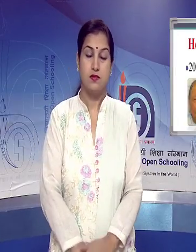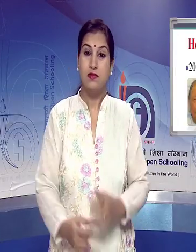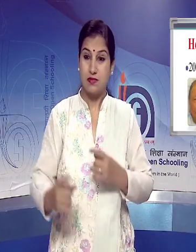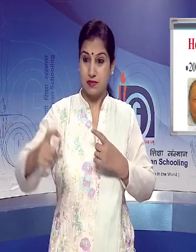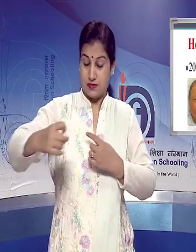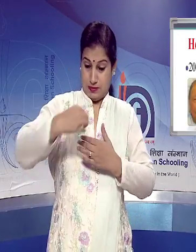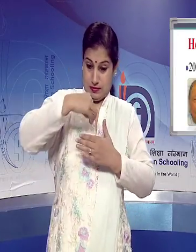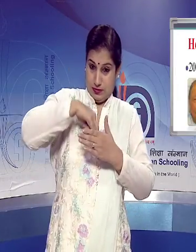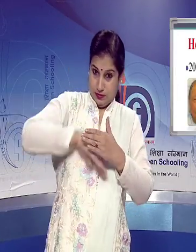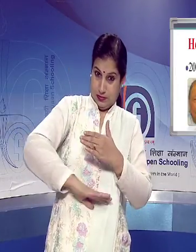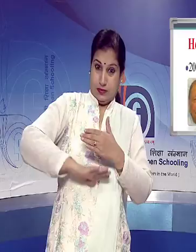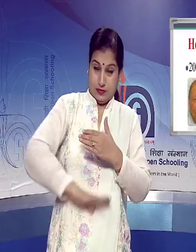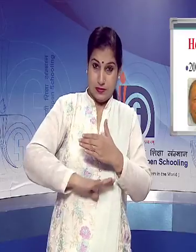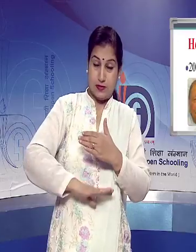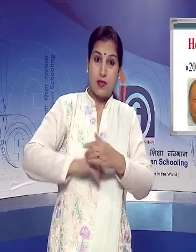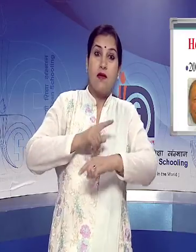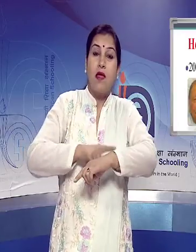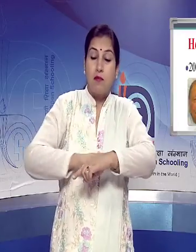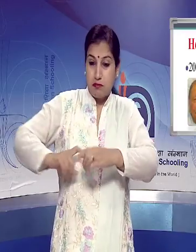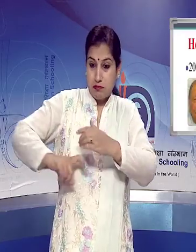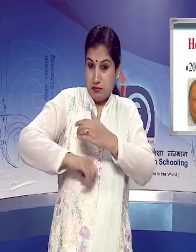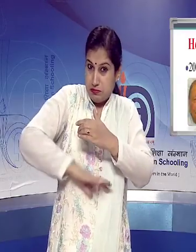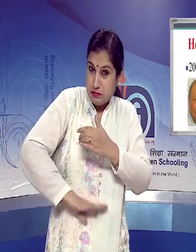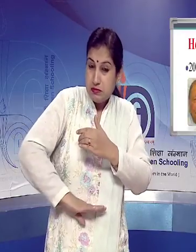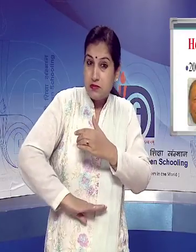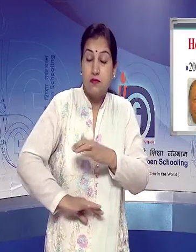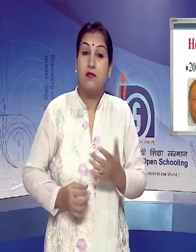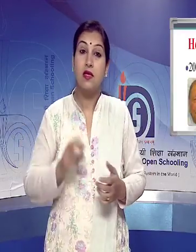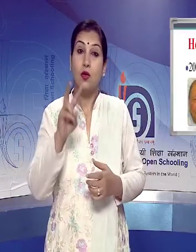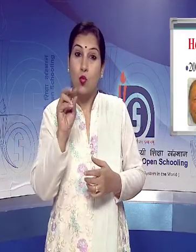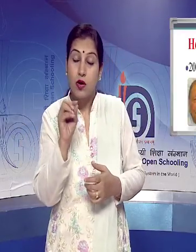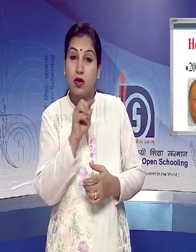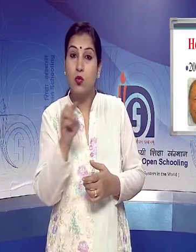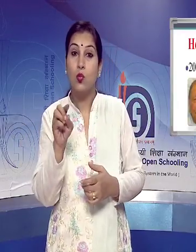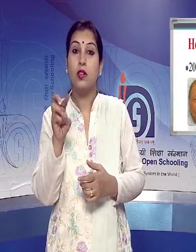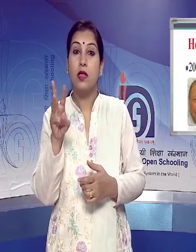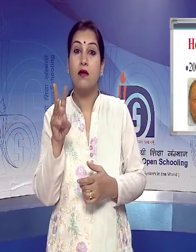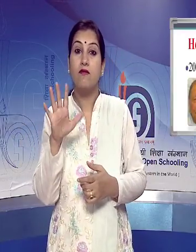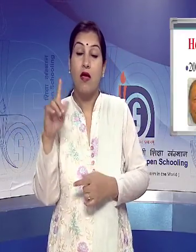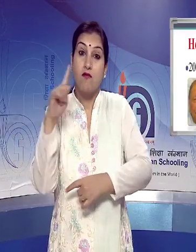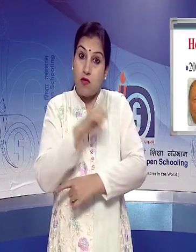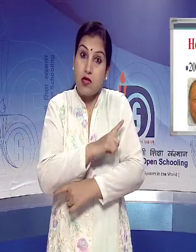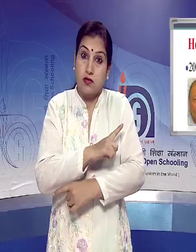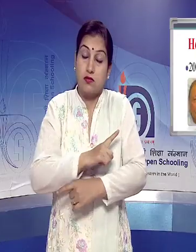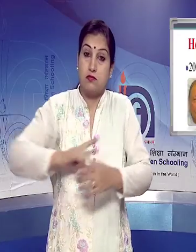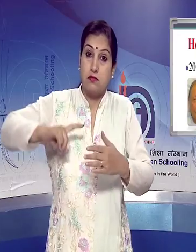The incubation period for the jaundice is 20 to 35 days.